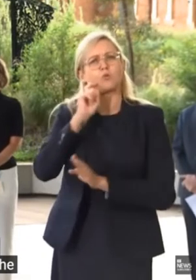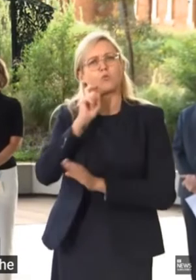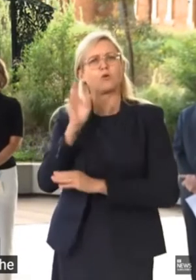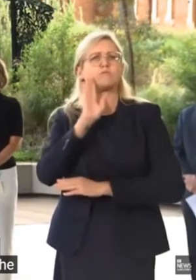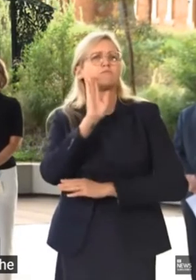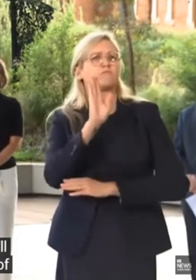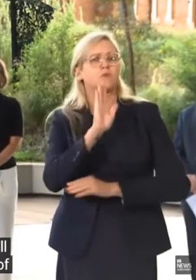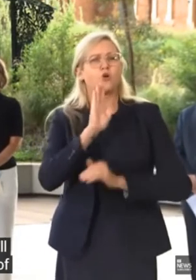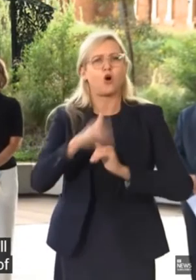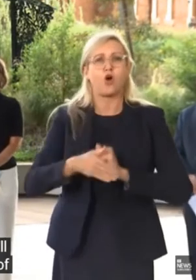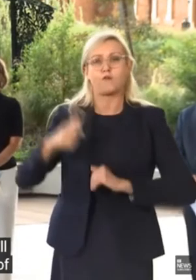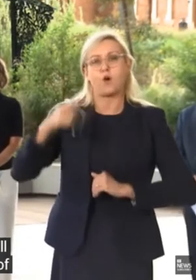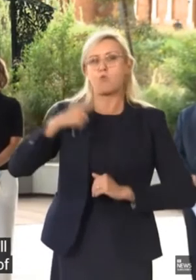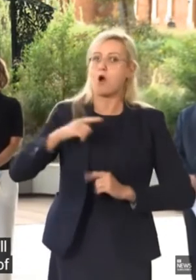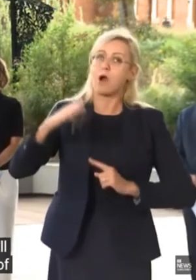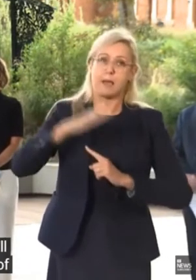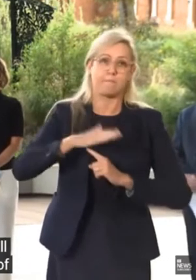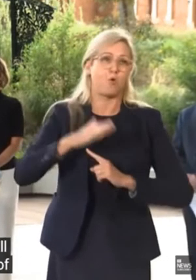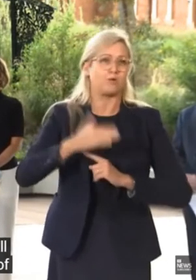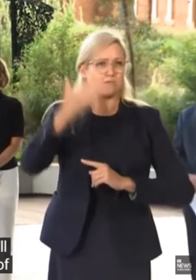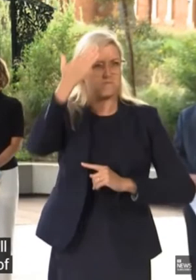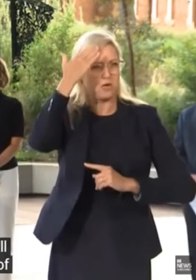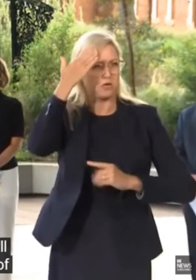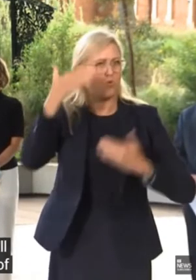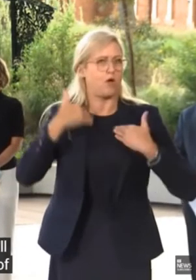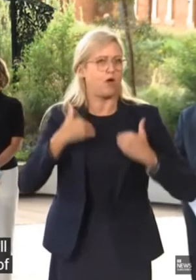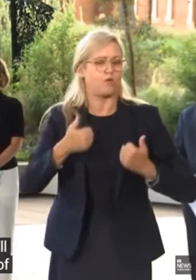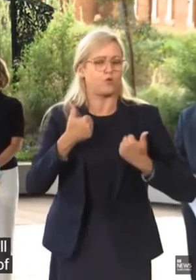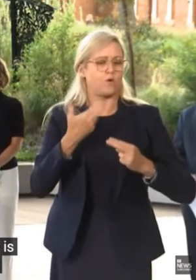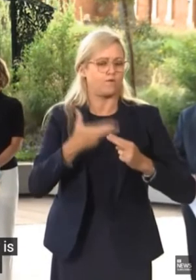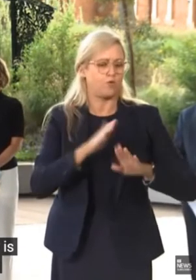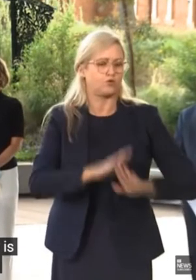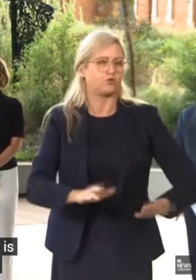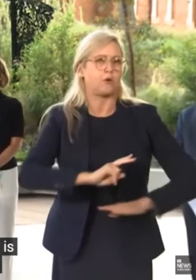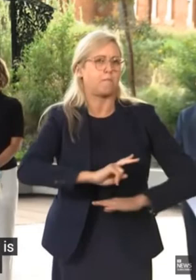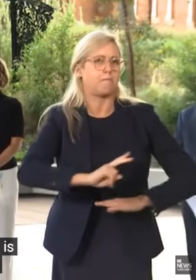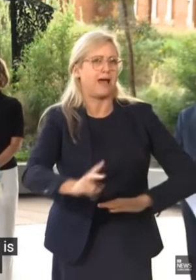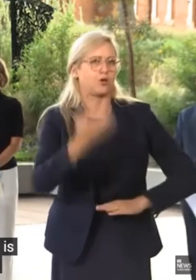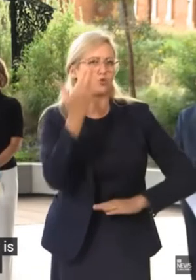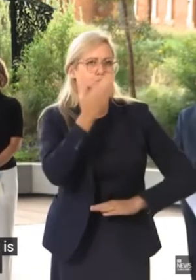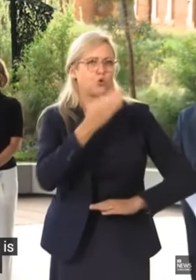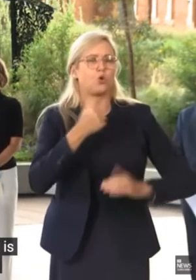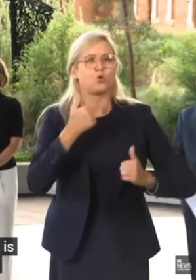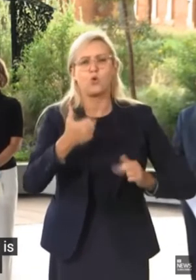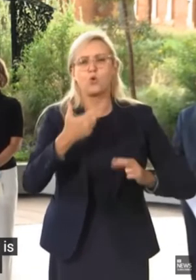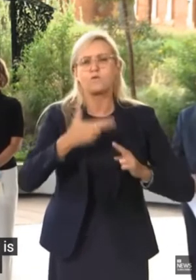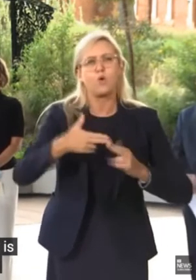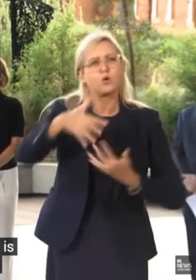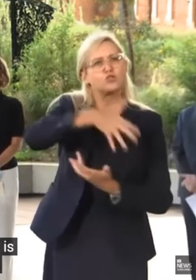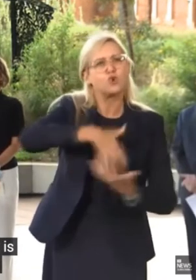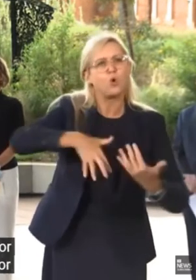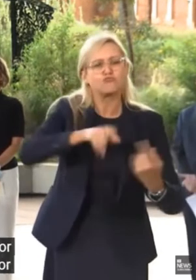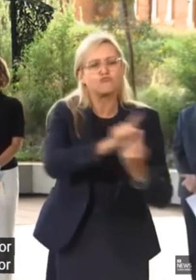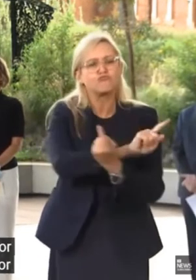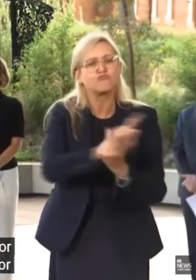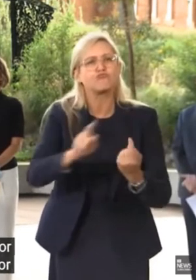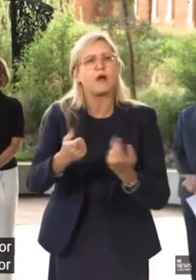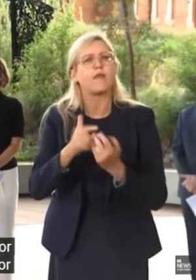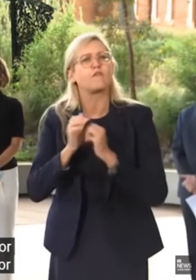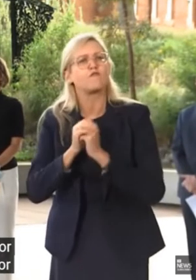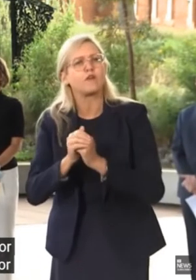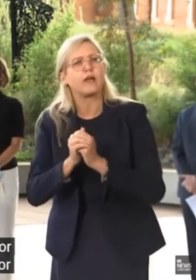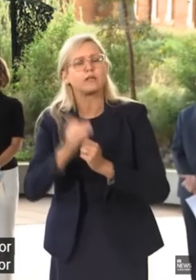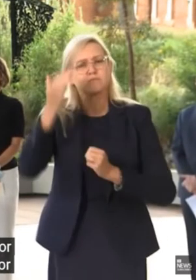school. It is essential, not just for their educational outcomes, but for their social outcomes and for their mental health. We've had